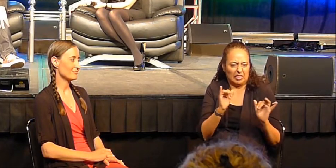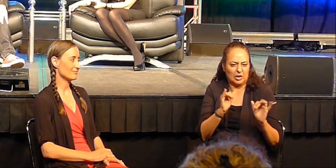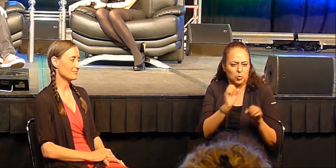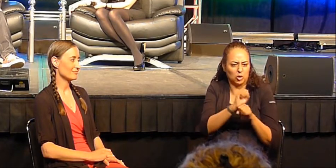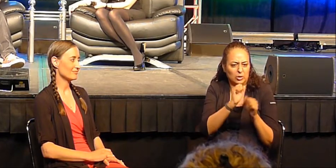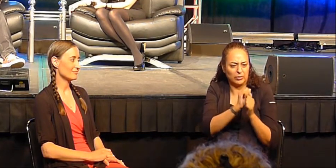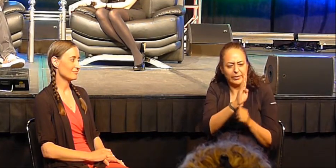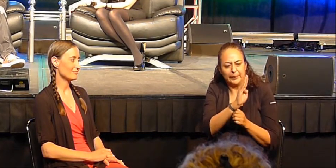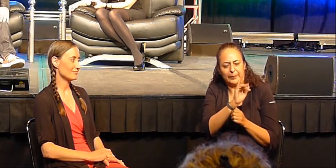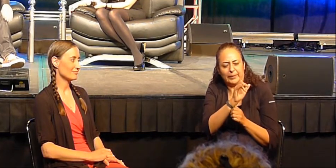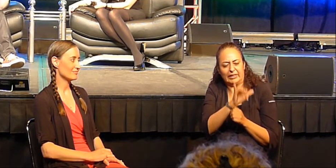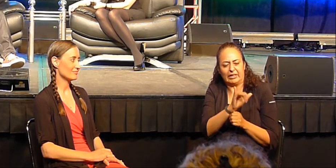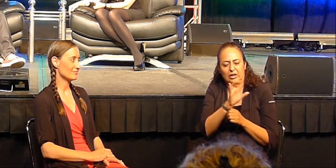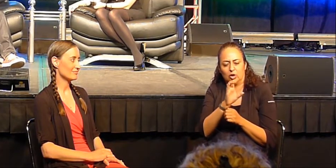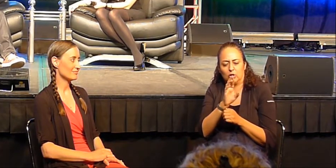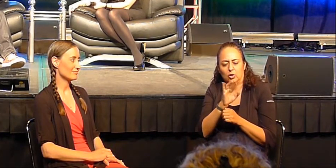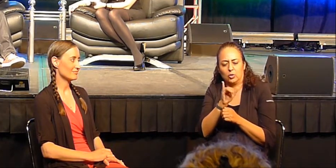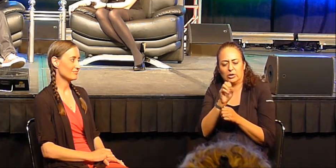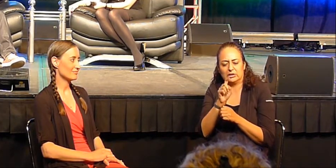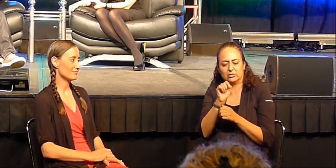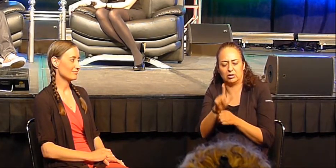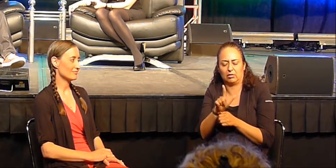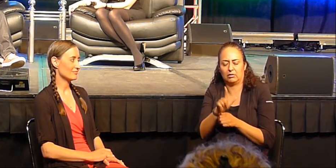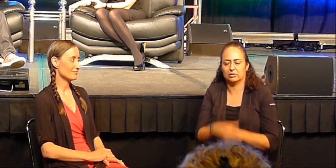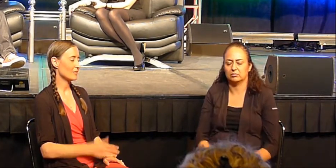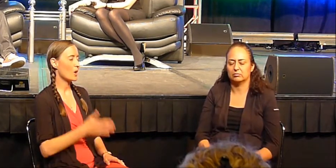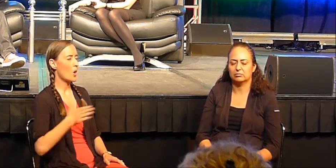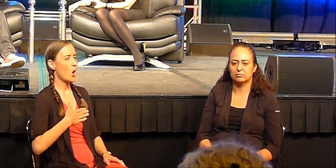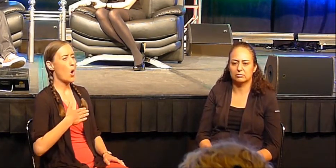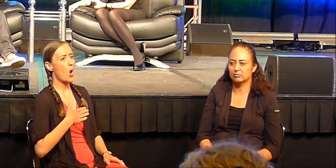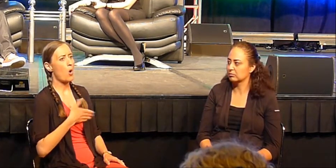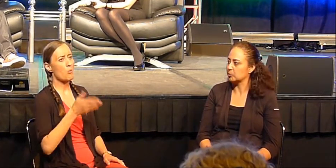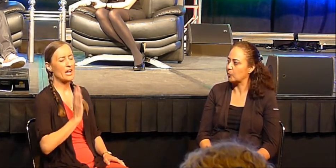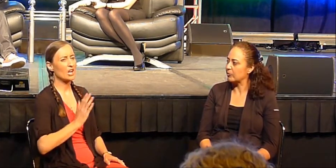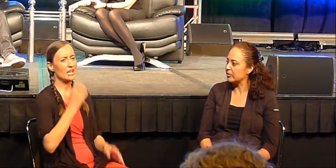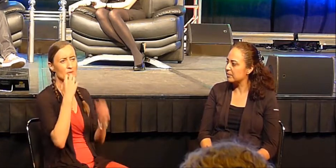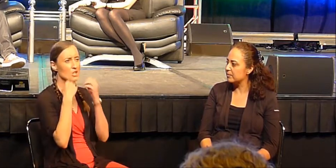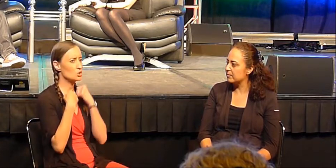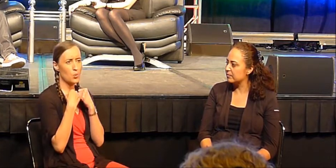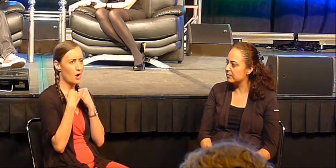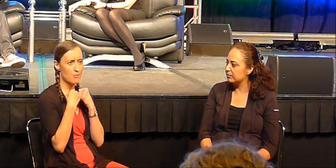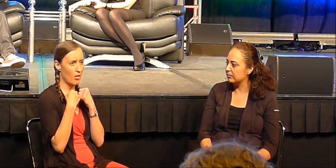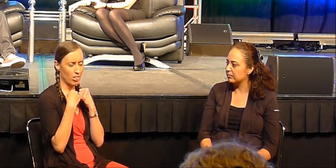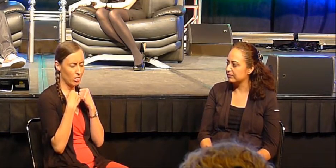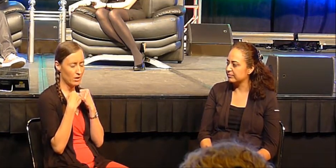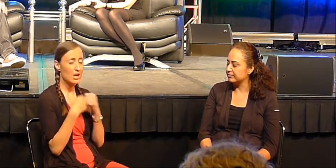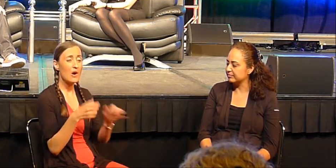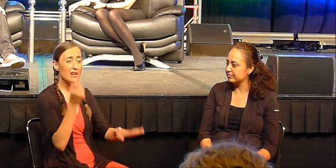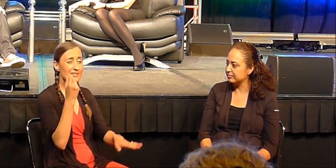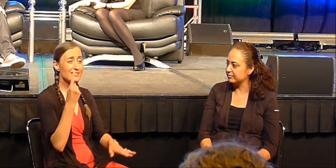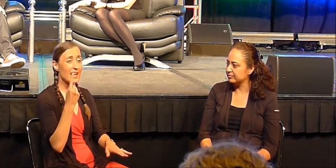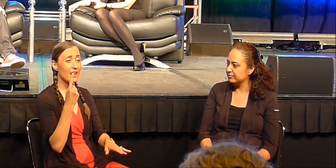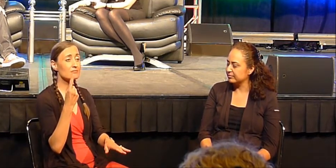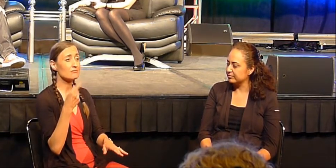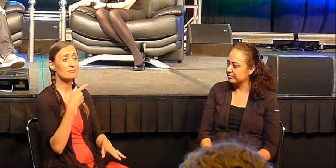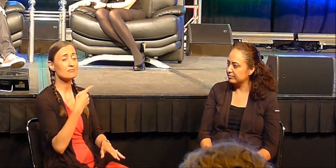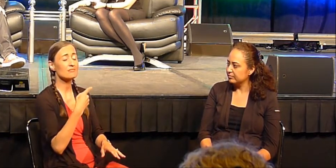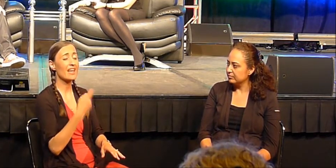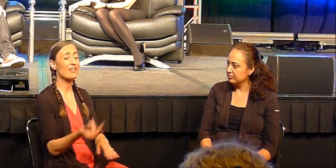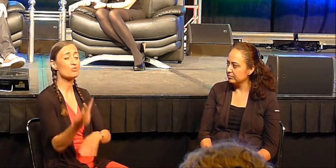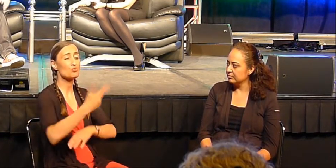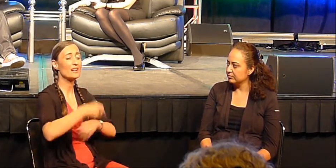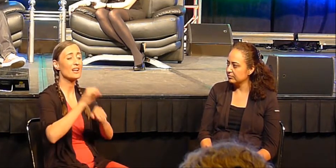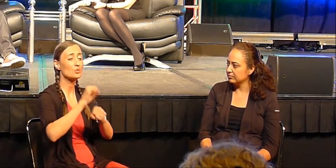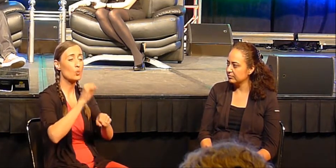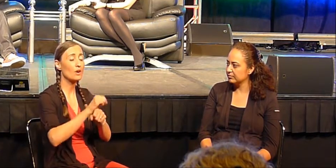'86 when we shot the film, and he and Carol Kane only had 3 days' work playing Miracle Max and